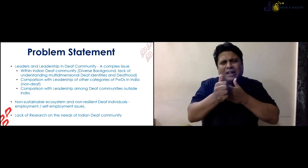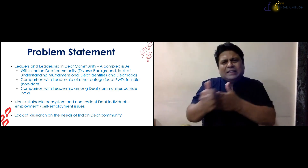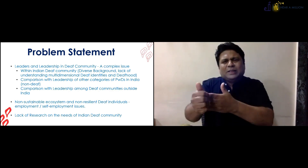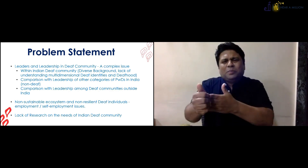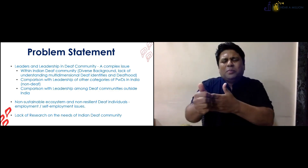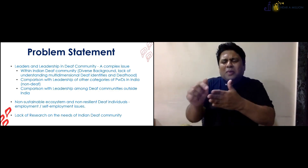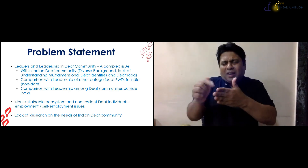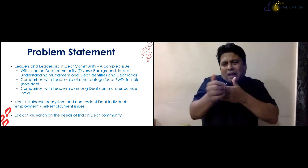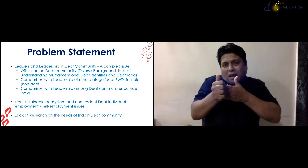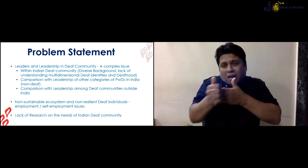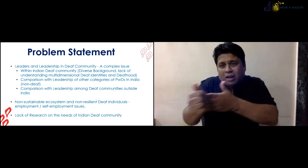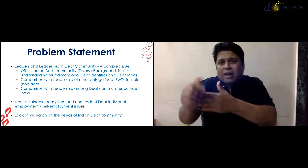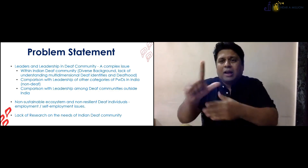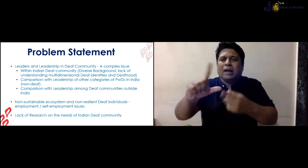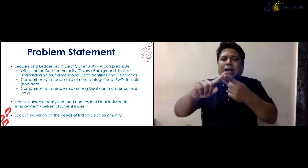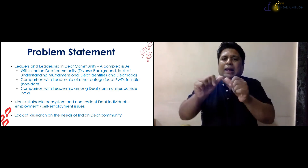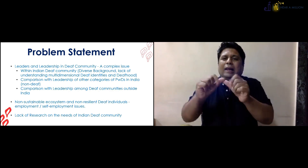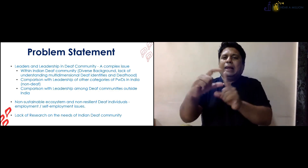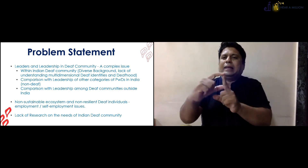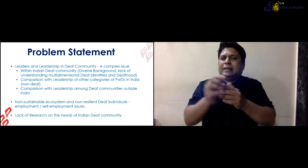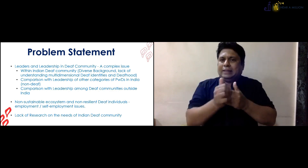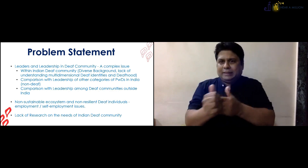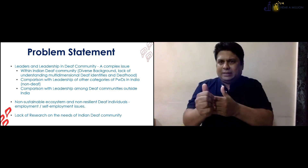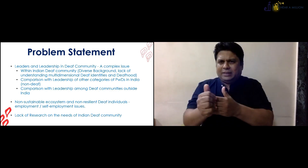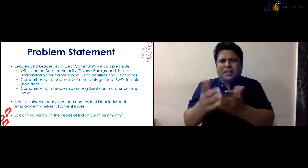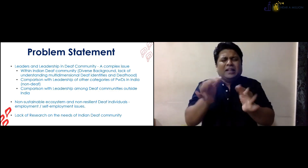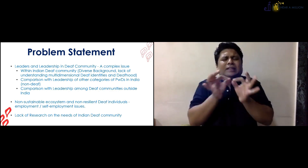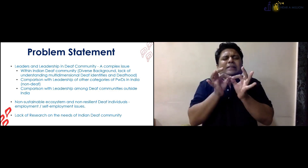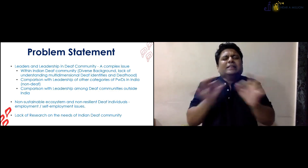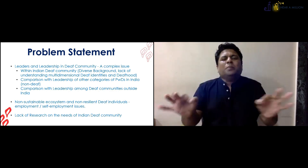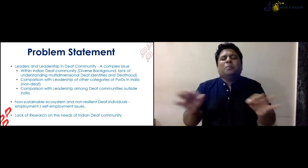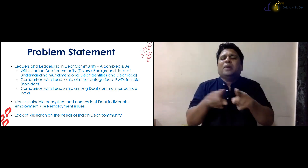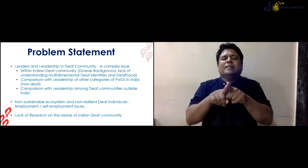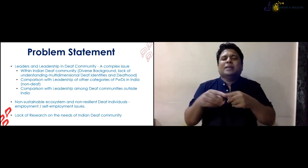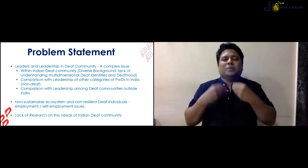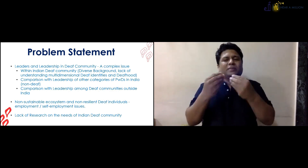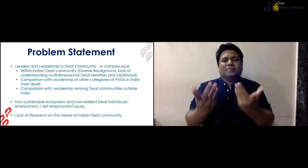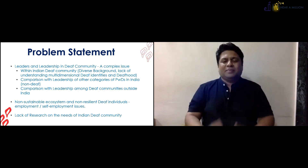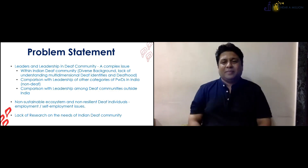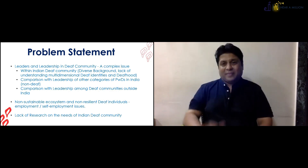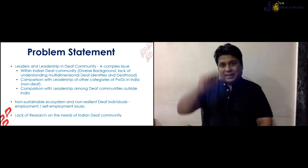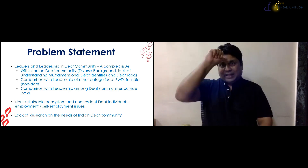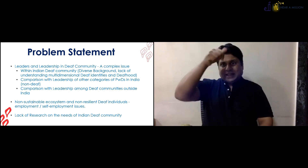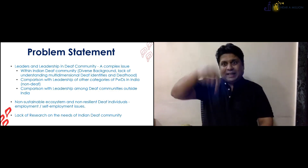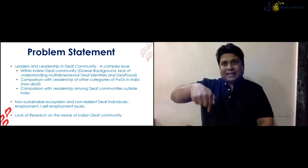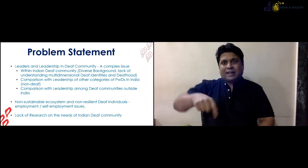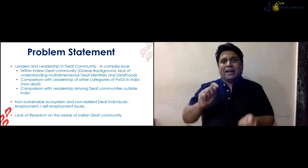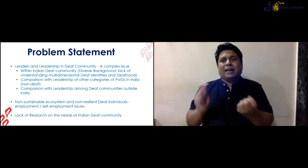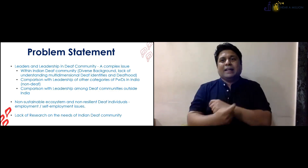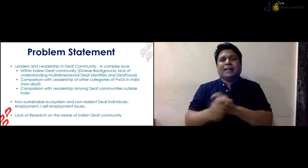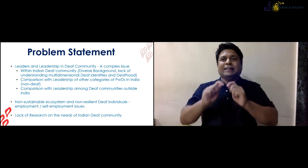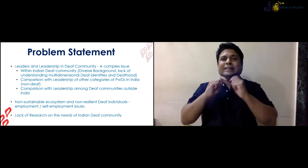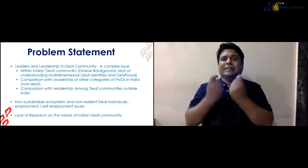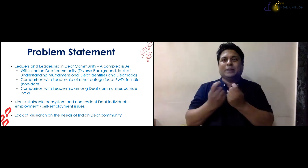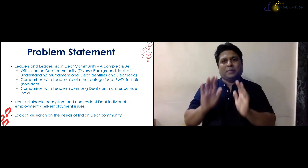to discuss it. So this is a foreign sign, right? So this means lead. It's a very simple thing. This particular sign means